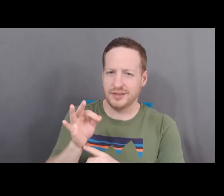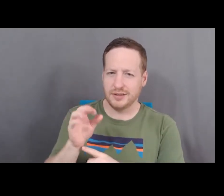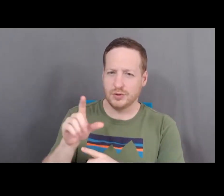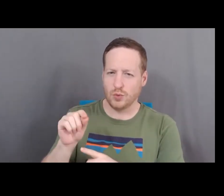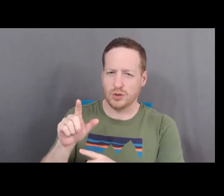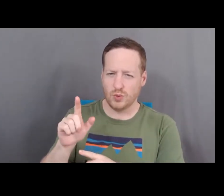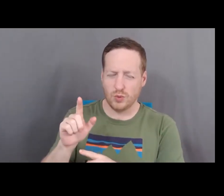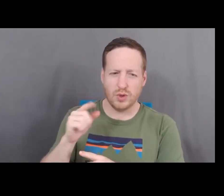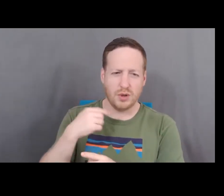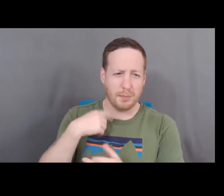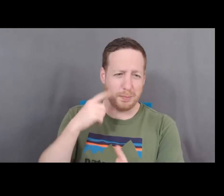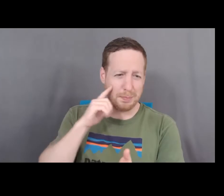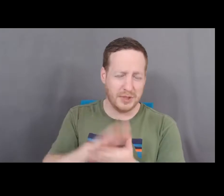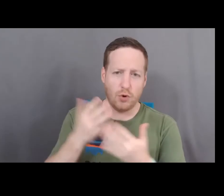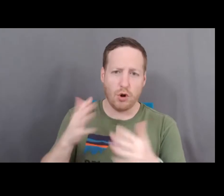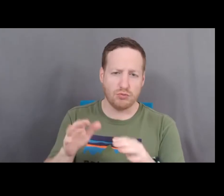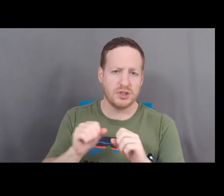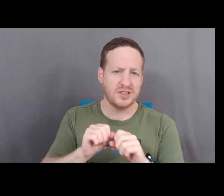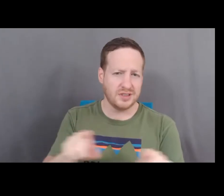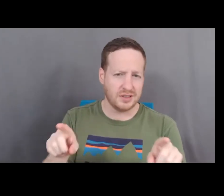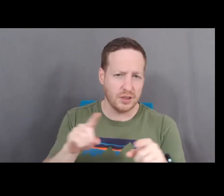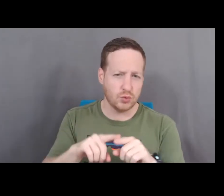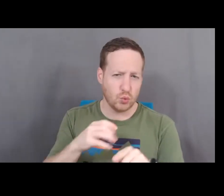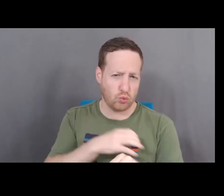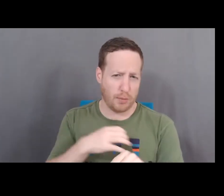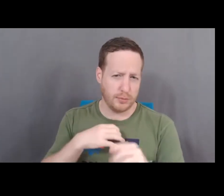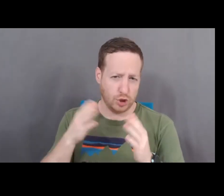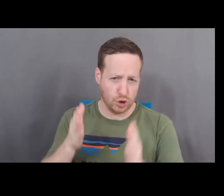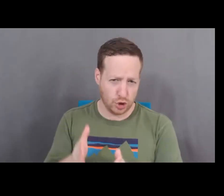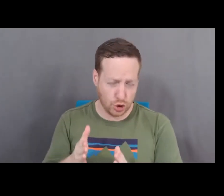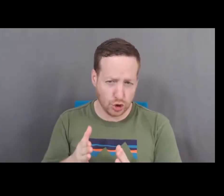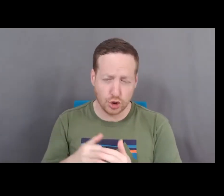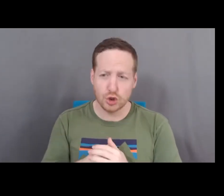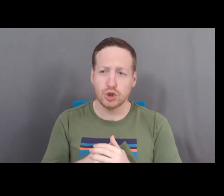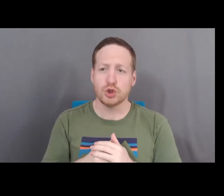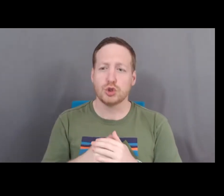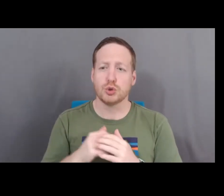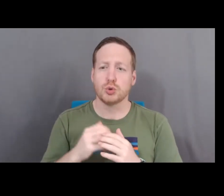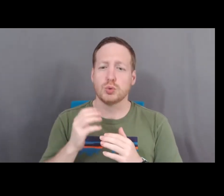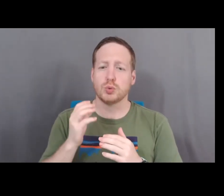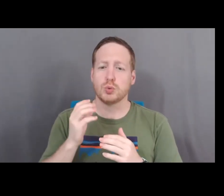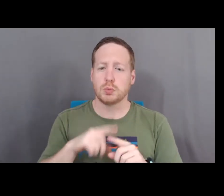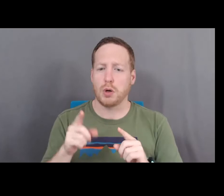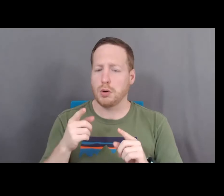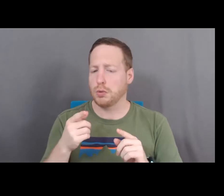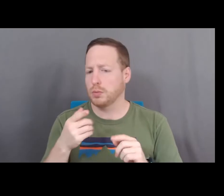So the meeting minutes from May 19th, 2021, I believe has already been sent out to the commissioners.